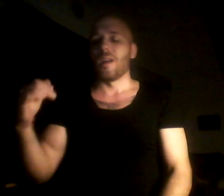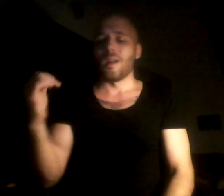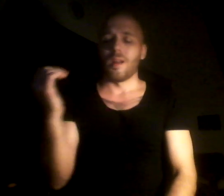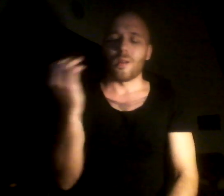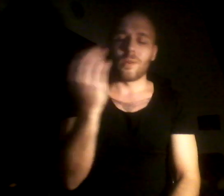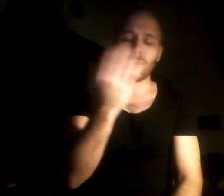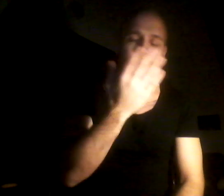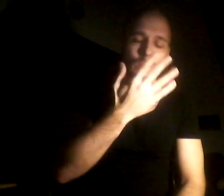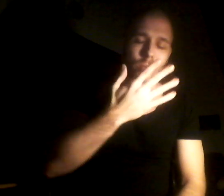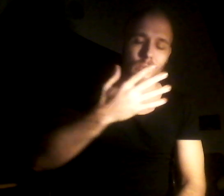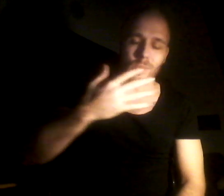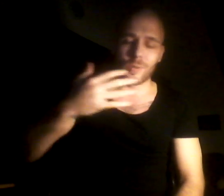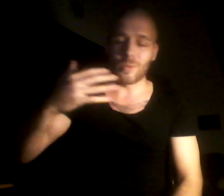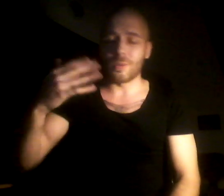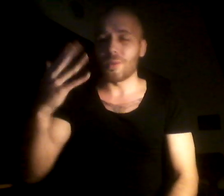Oh